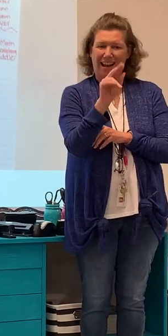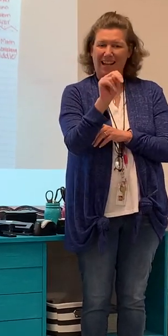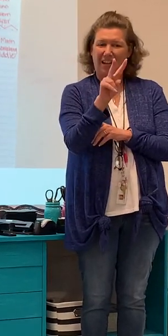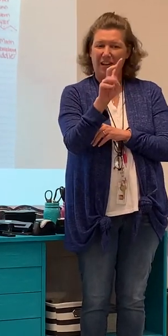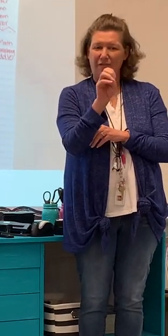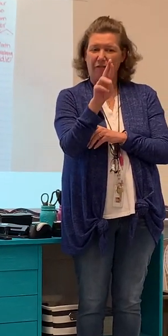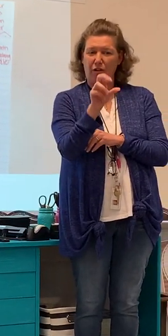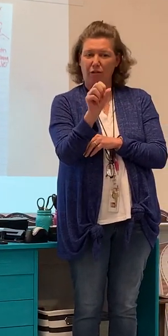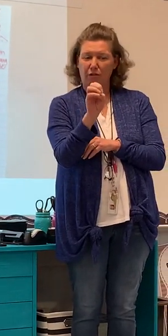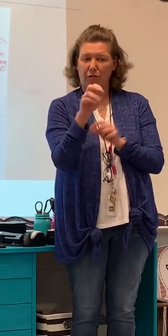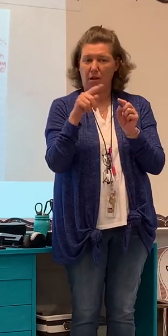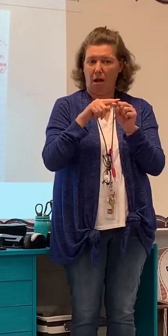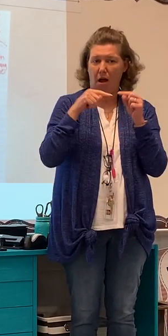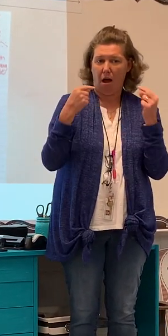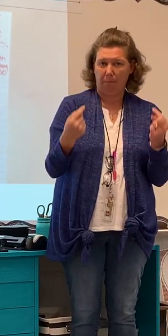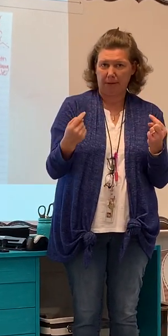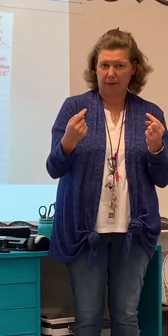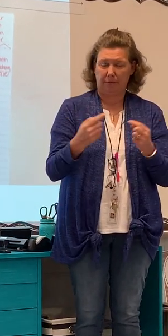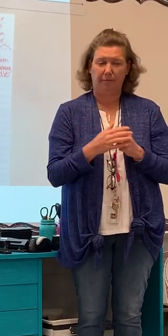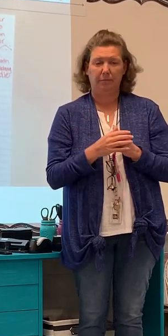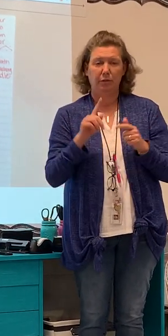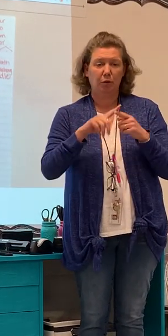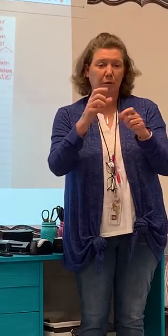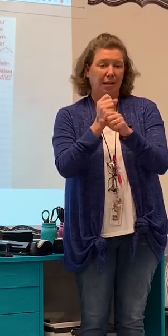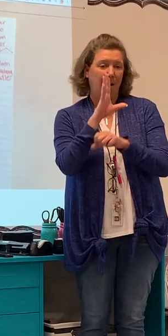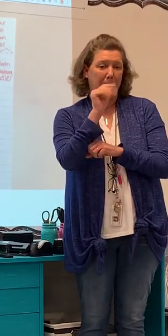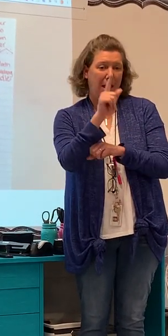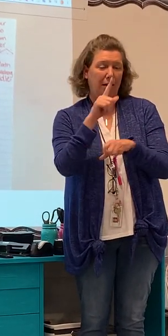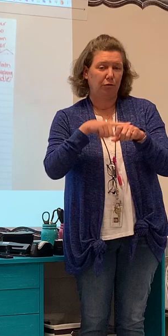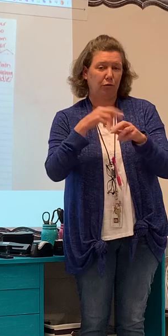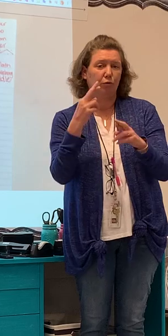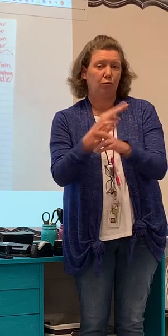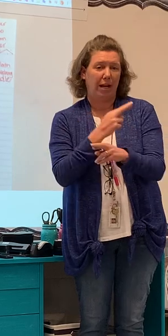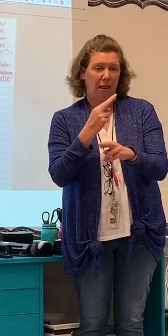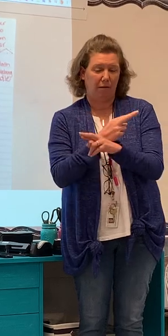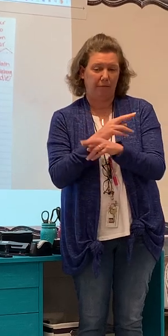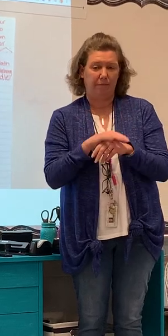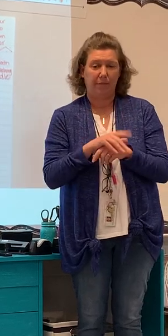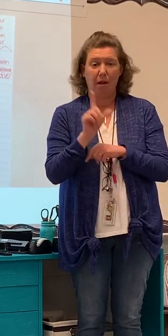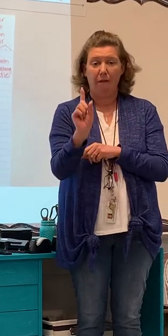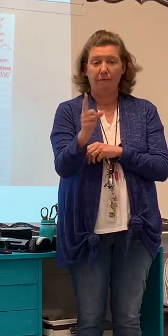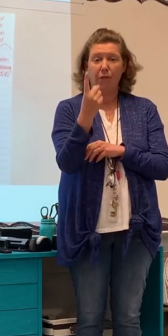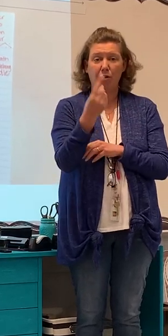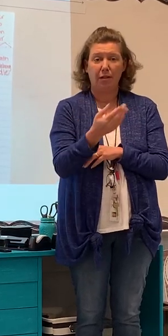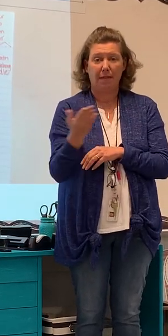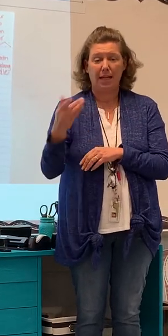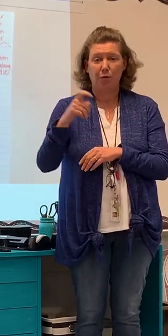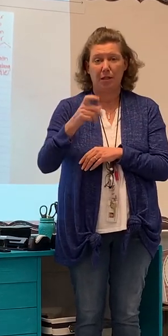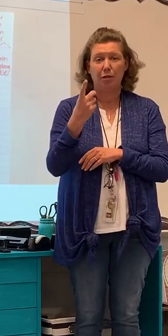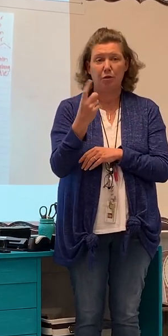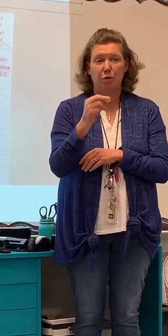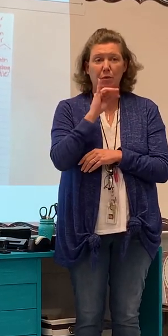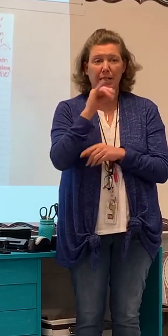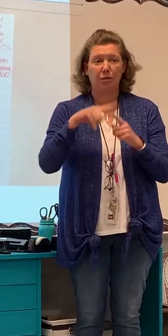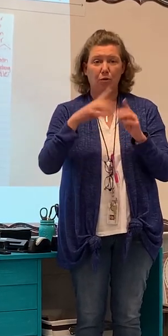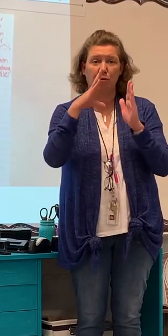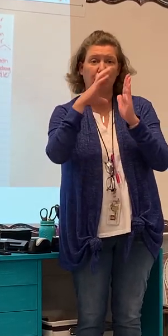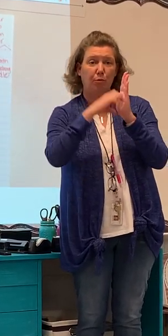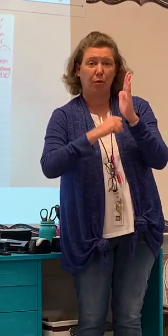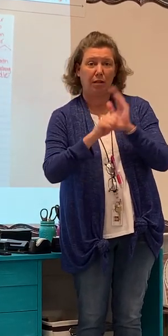this back in the correct slope-intercept form. So the first thing that you would need to do is you would need to subtract 4x on both